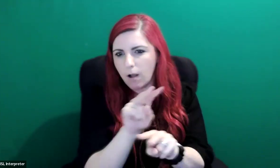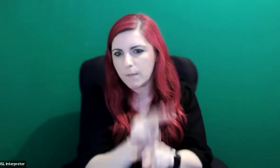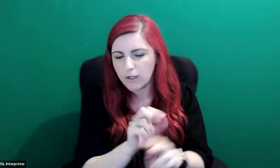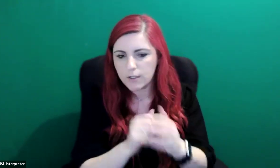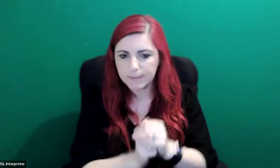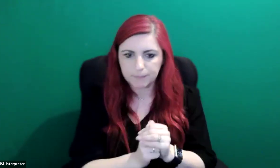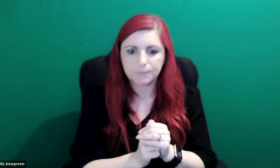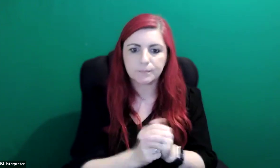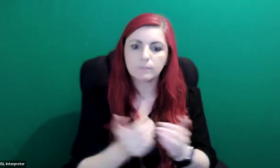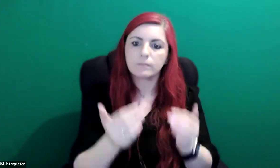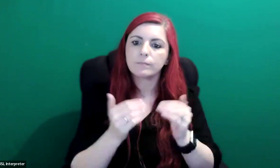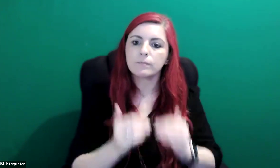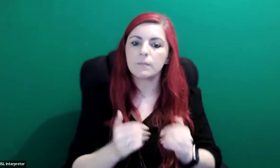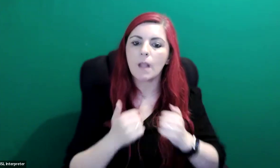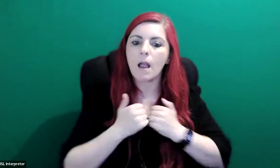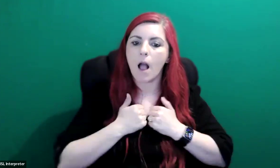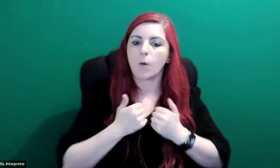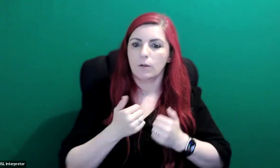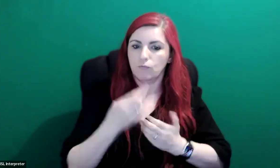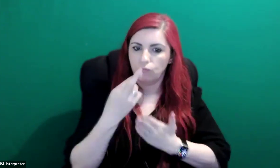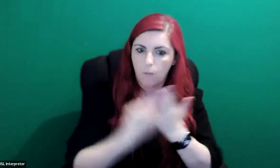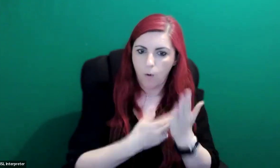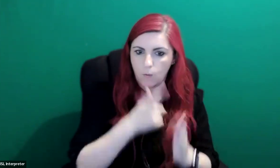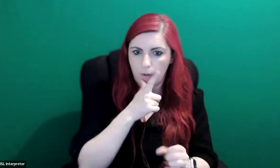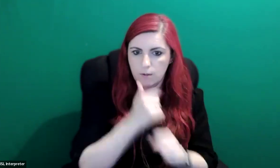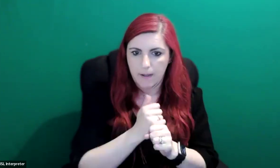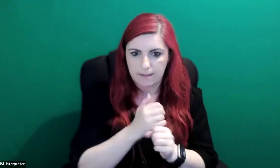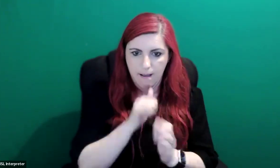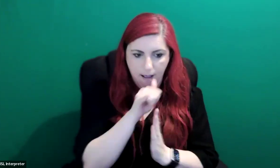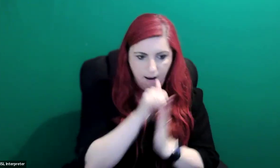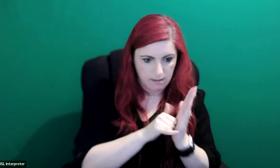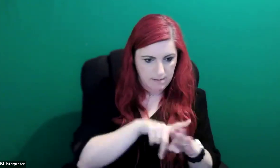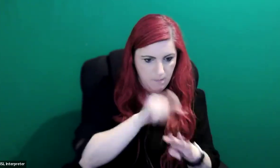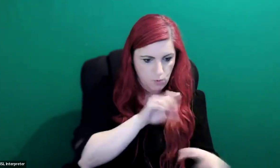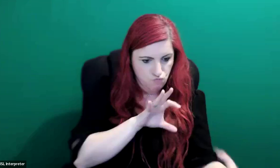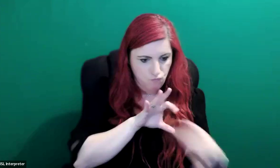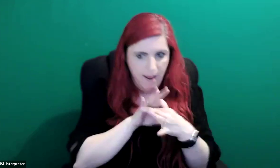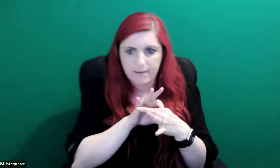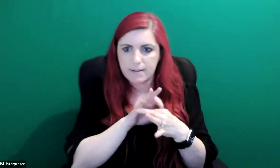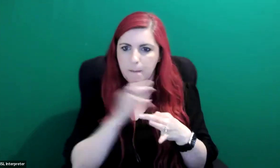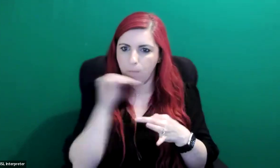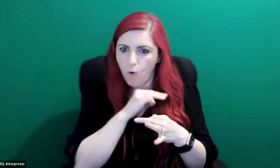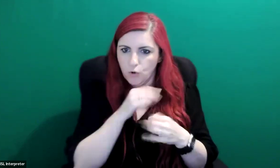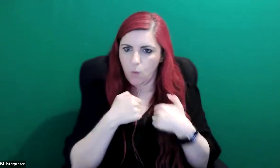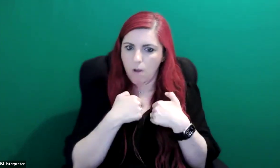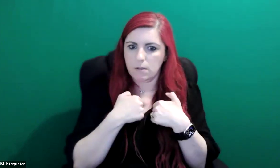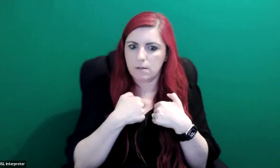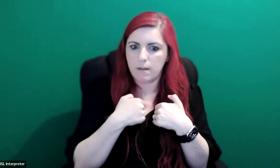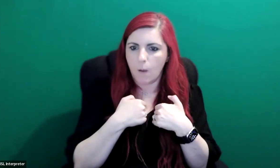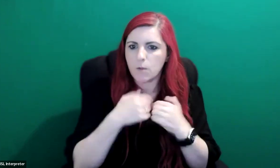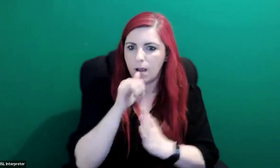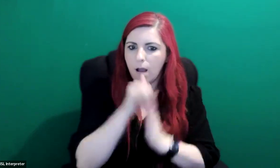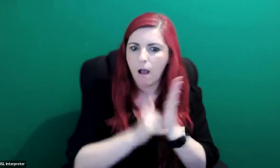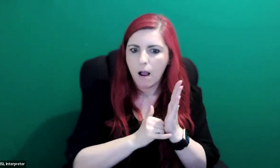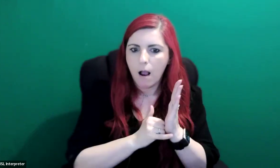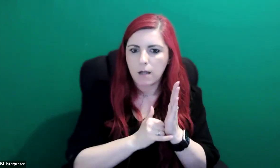And in our report, we covered the articles that are most relevant and important to us, and that is articles